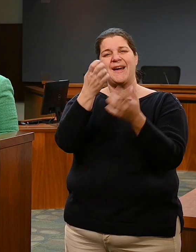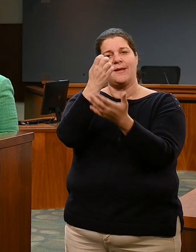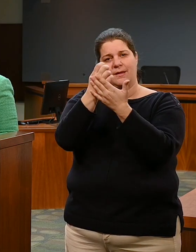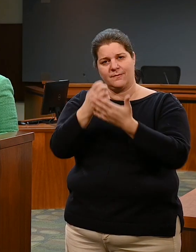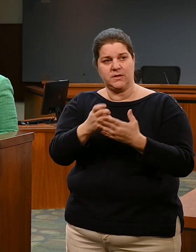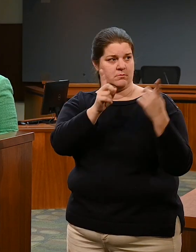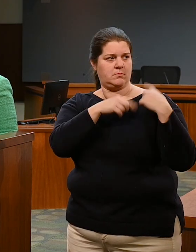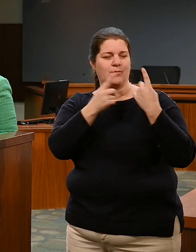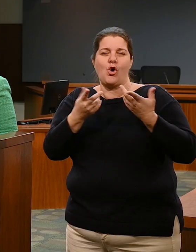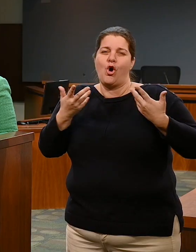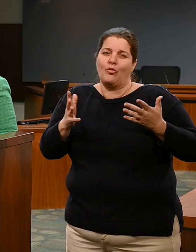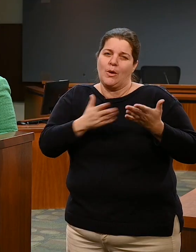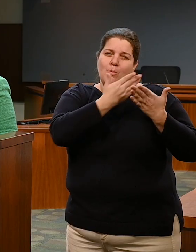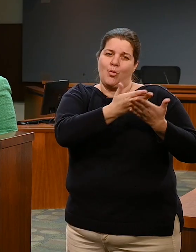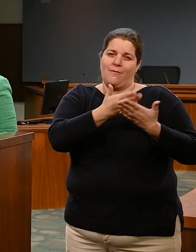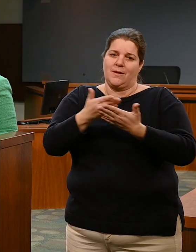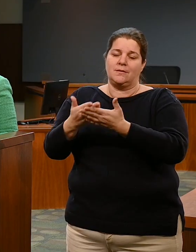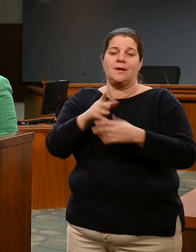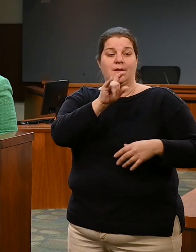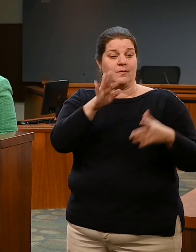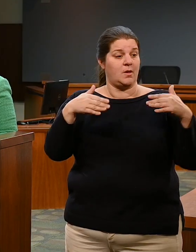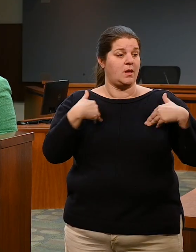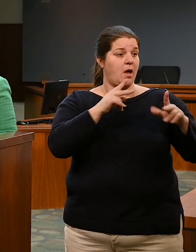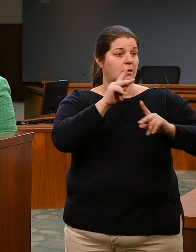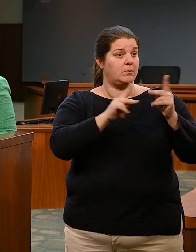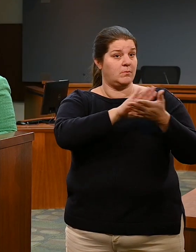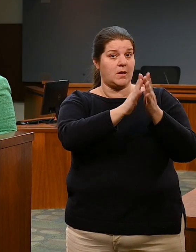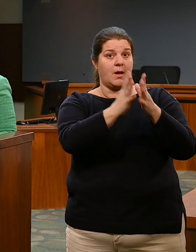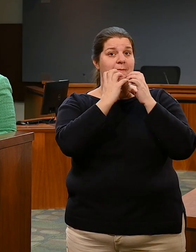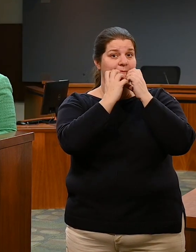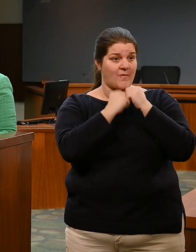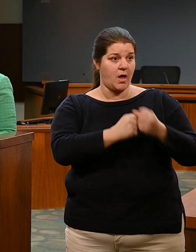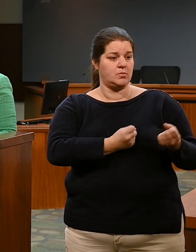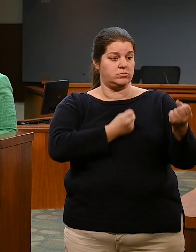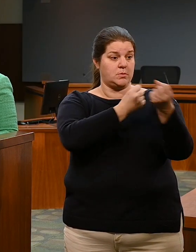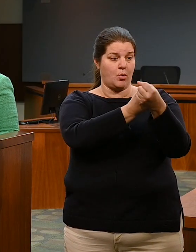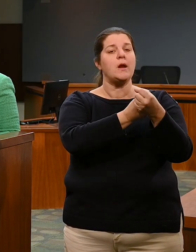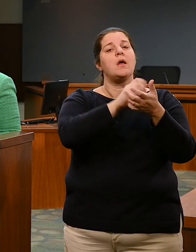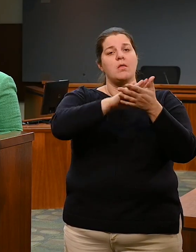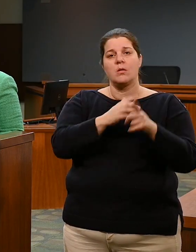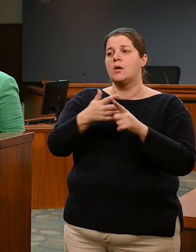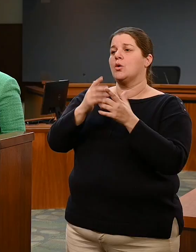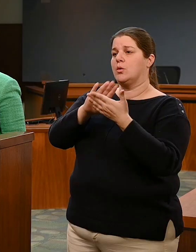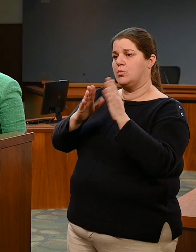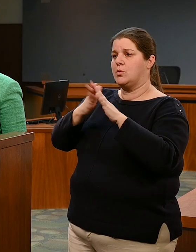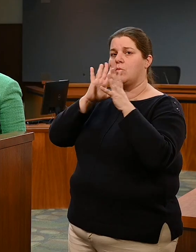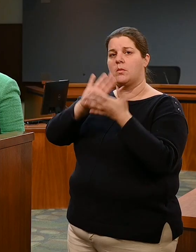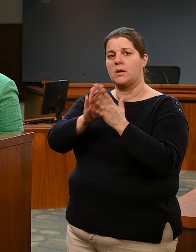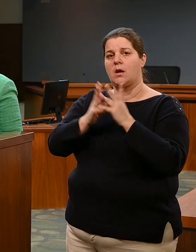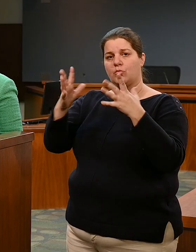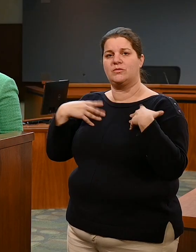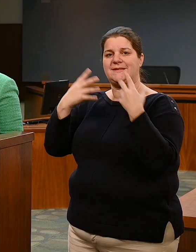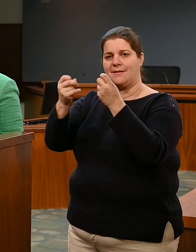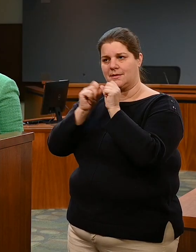connected, communities become safer, healthier, and more resilient. Again, it has been my honor to